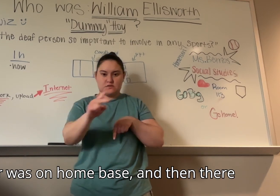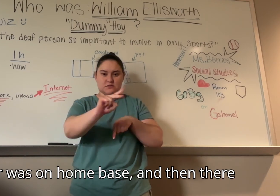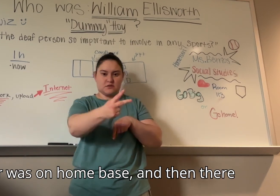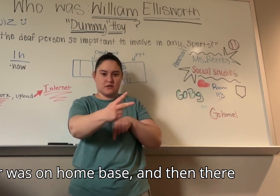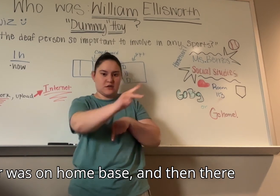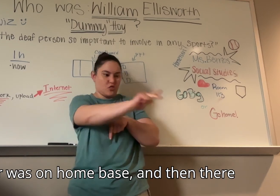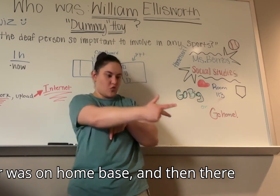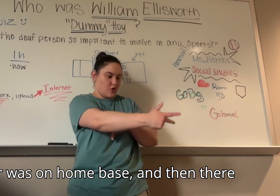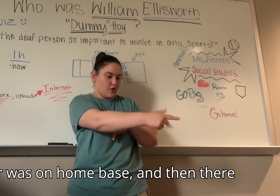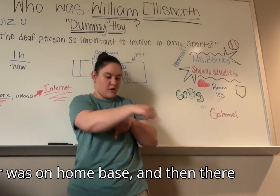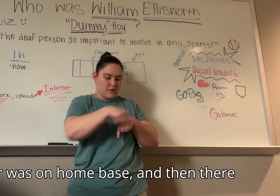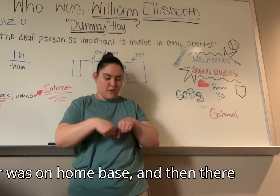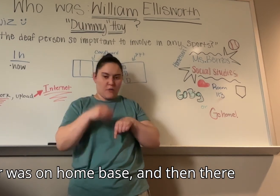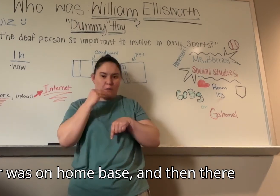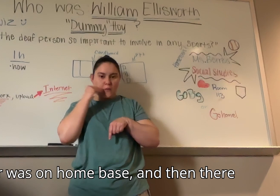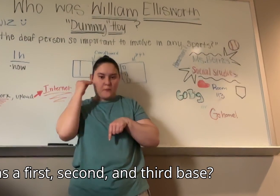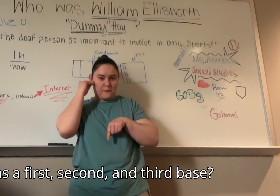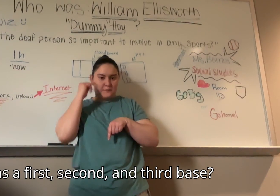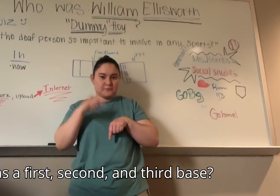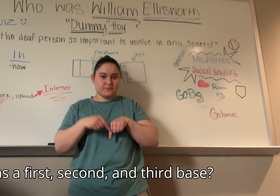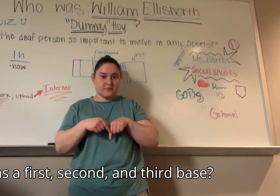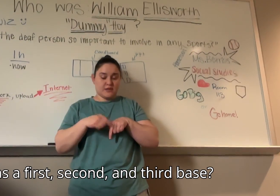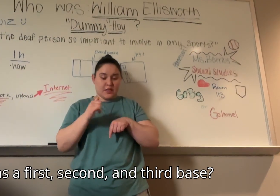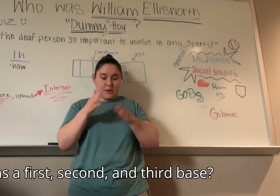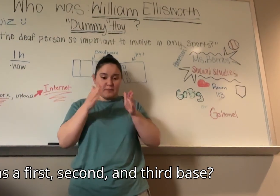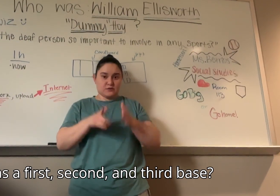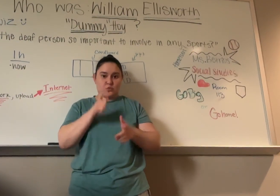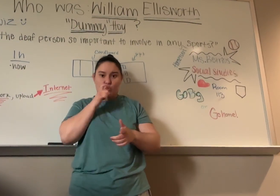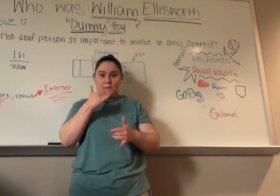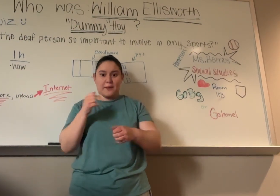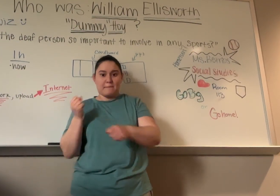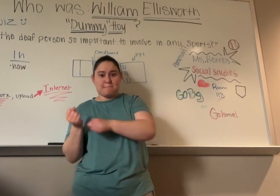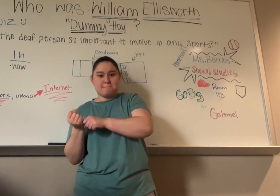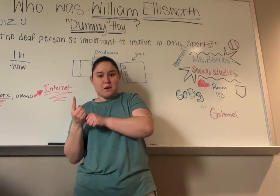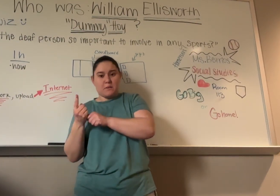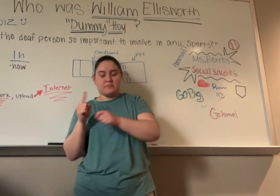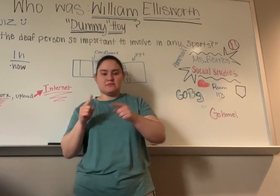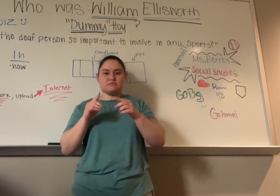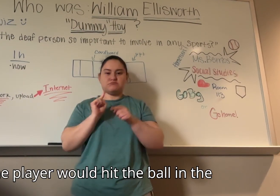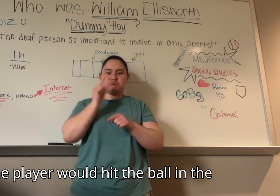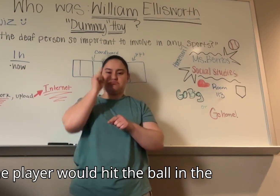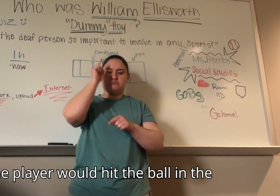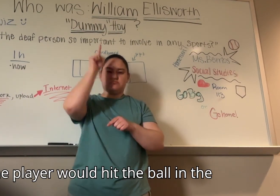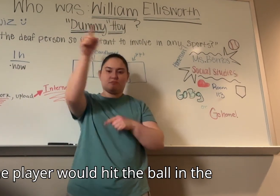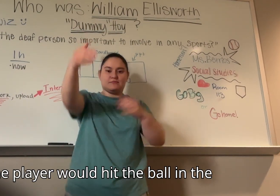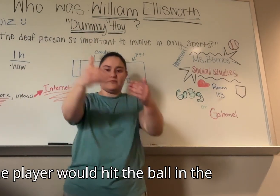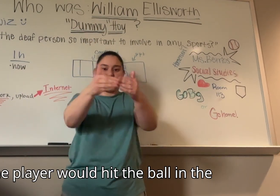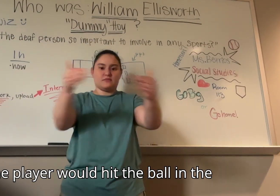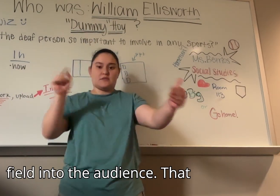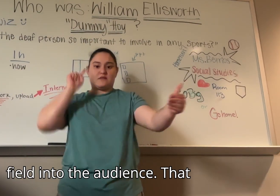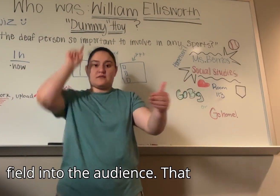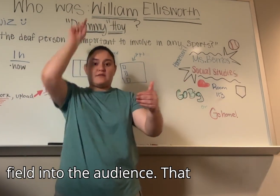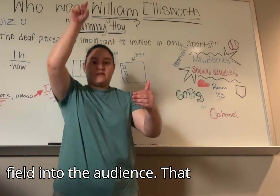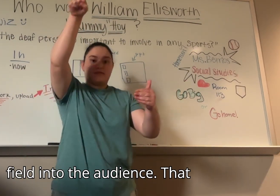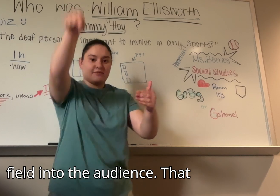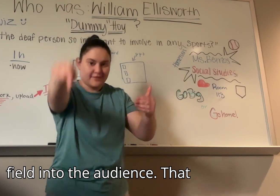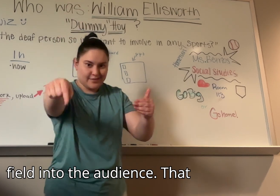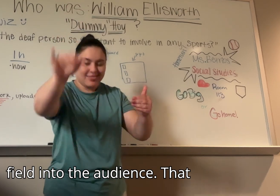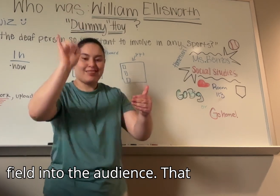on home base and then there was a first, second, and third base? The player would hit the ball in the field into